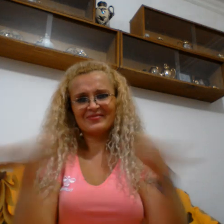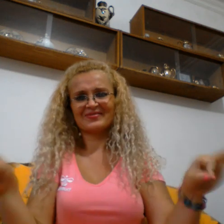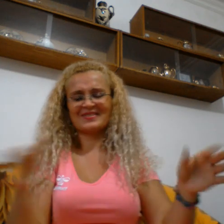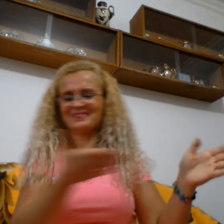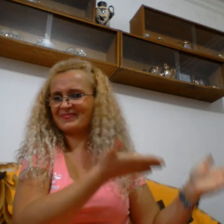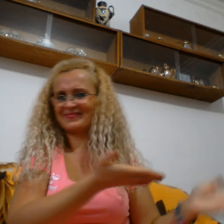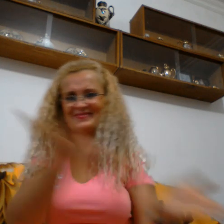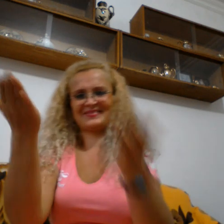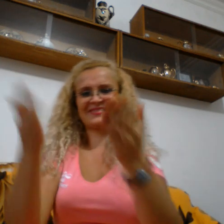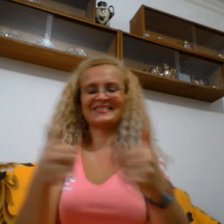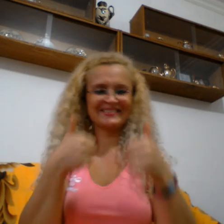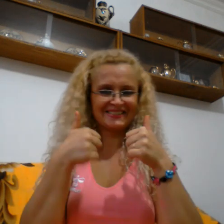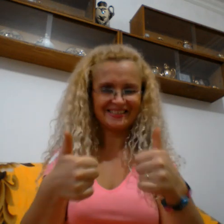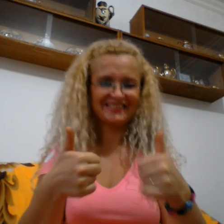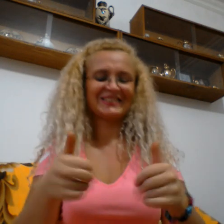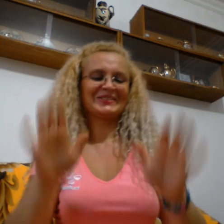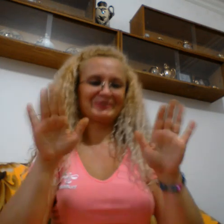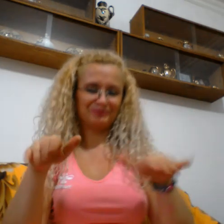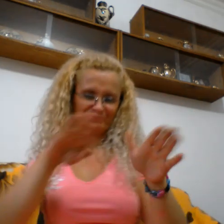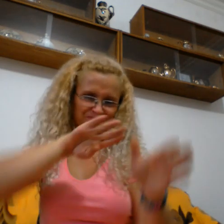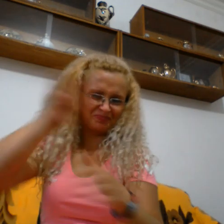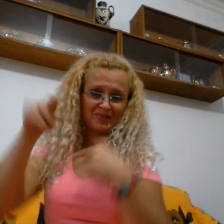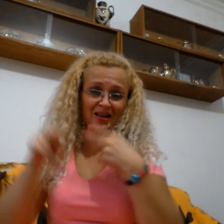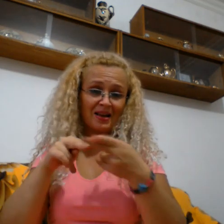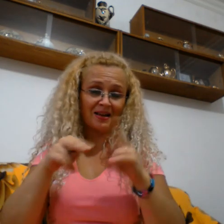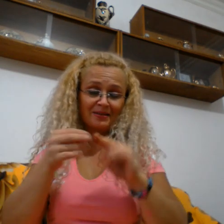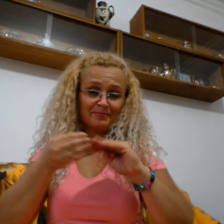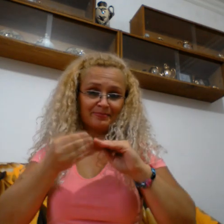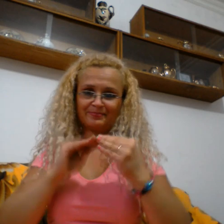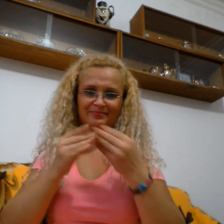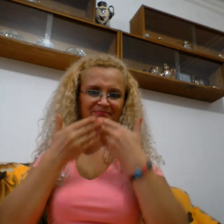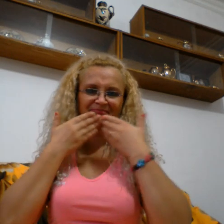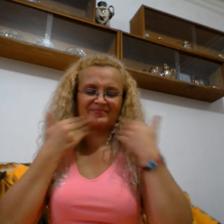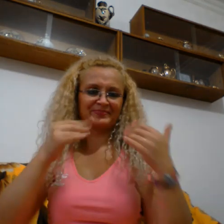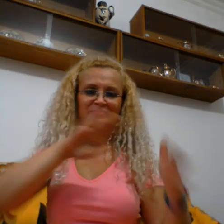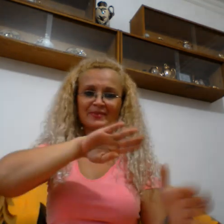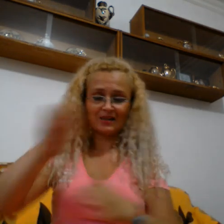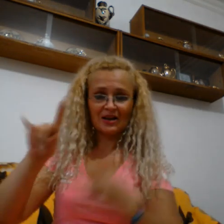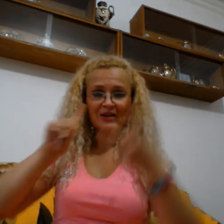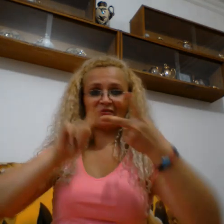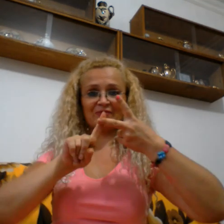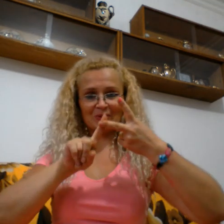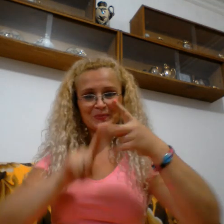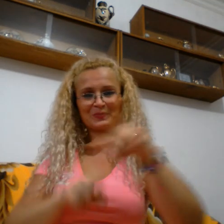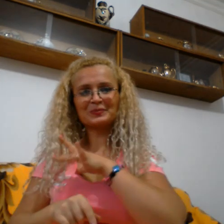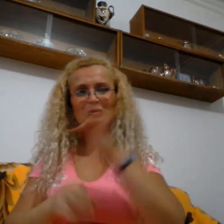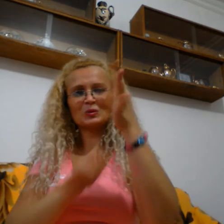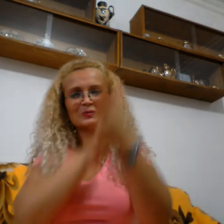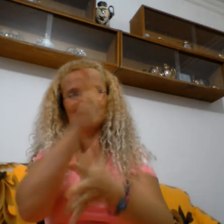movement and work and coordination and with the truly international space station is